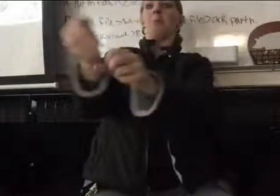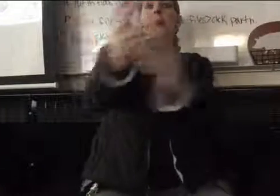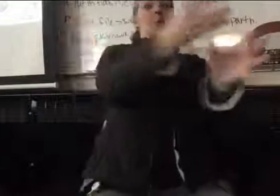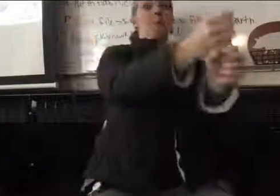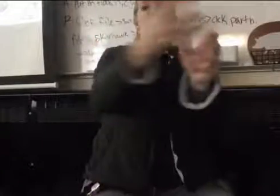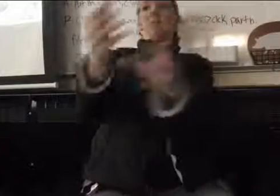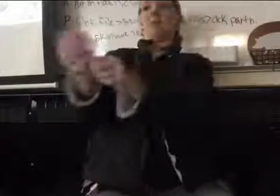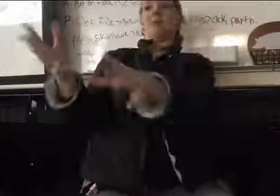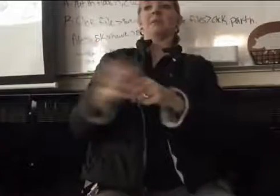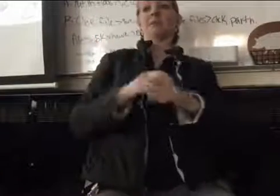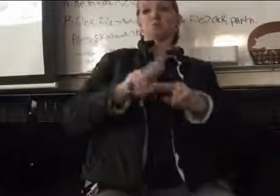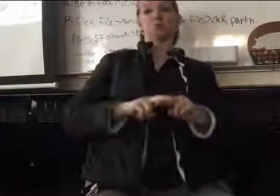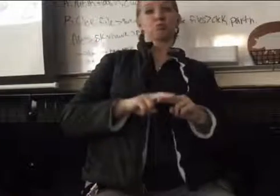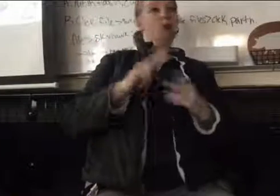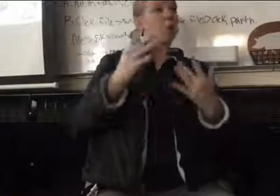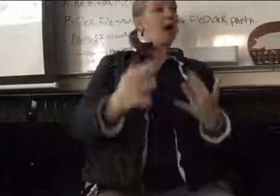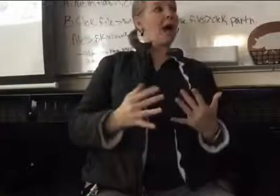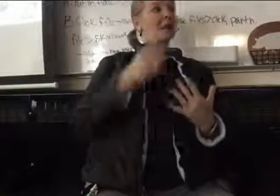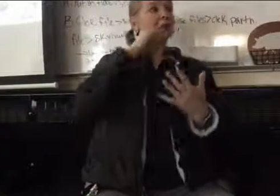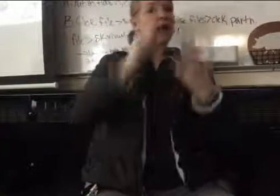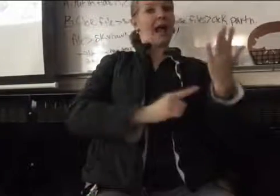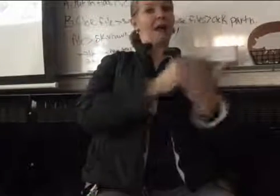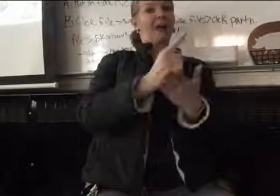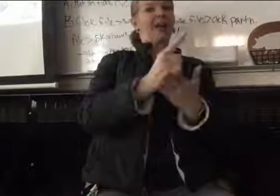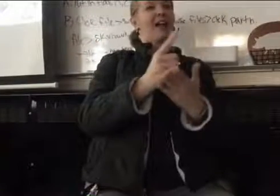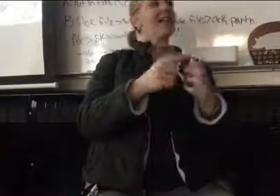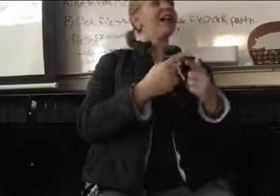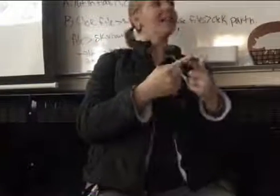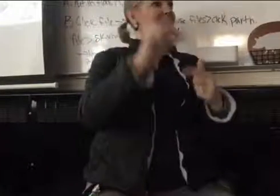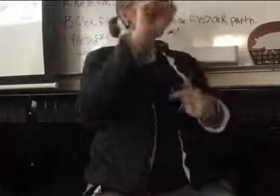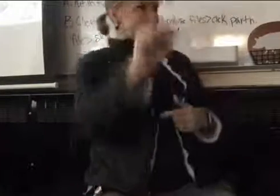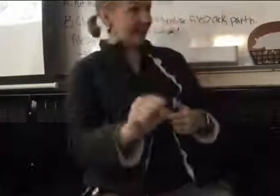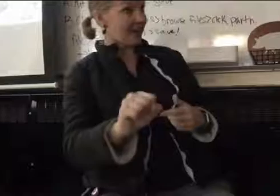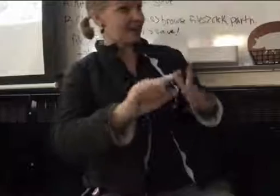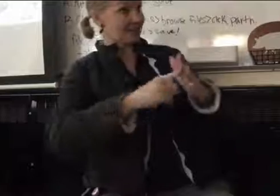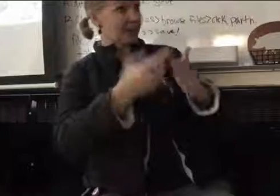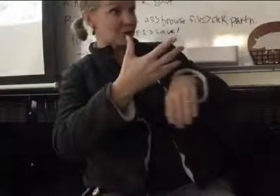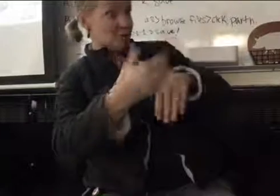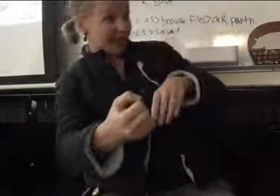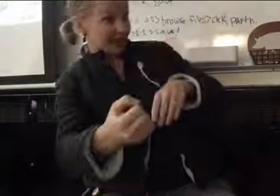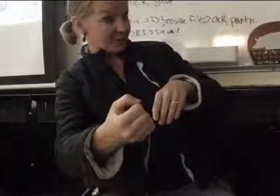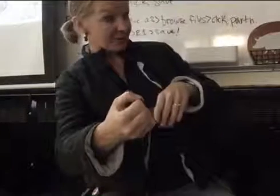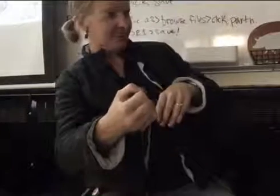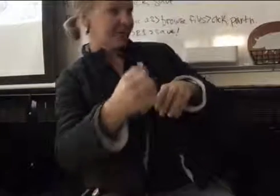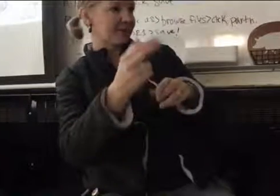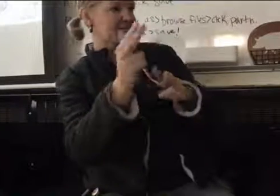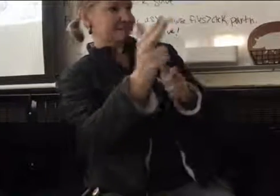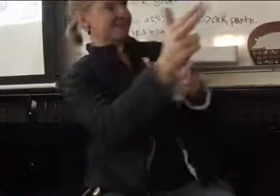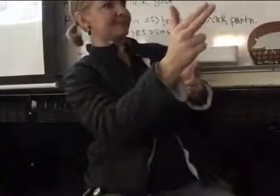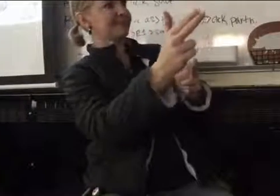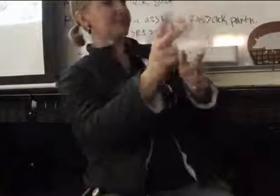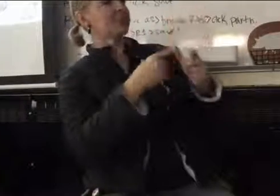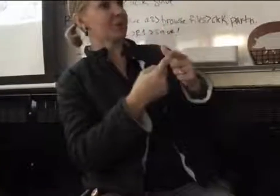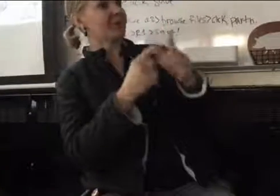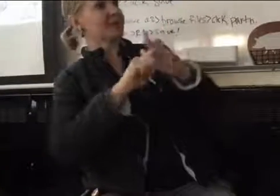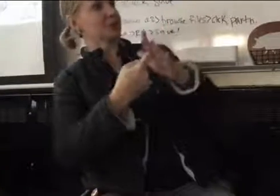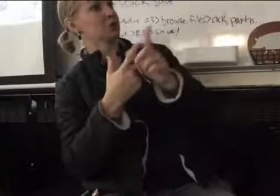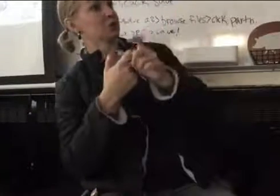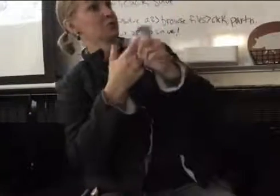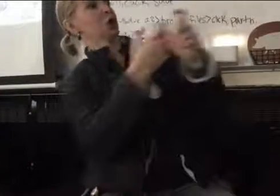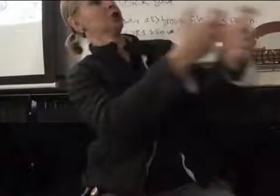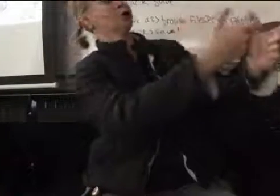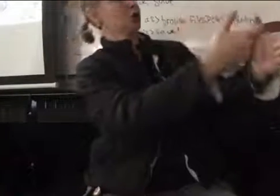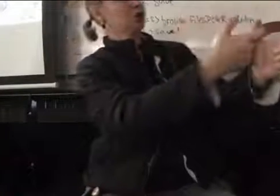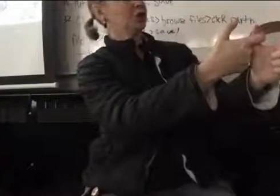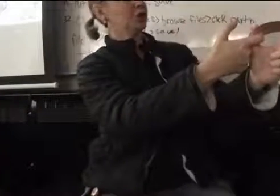hour. The Confederates are beginning to run out of artillery shells, and they now decide they're going to begin their charge. The Union